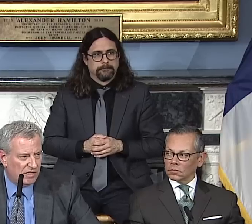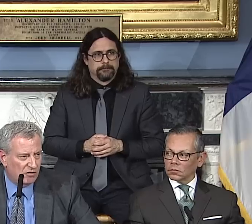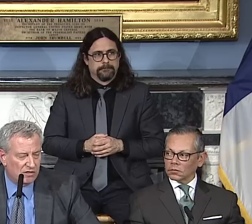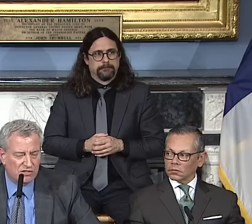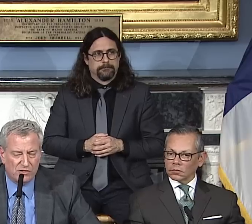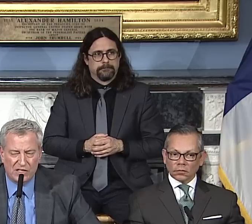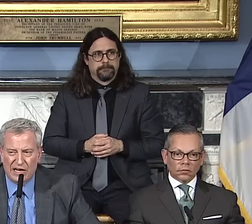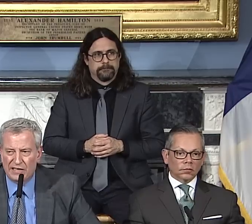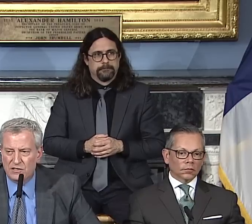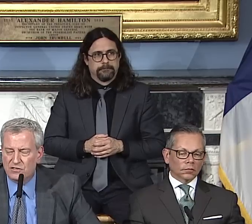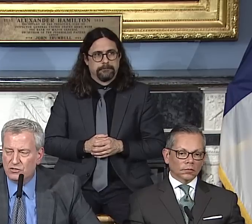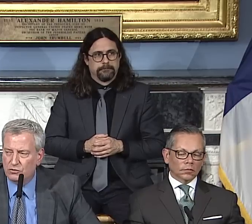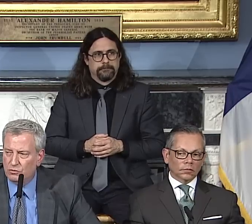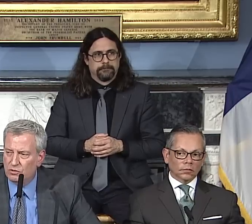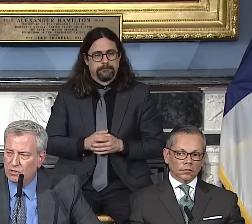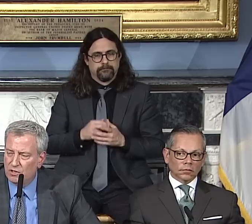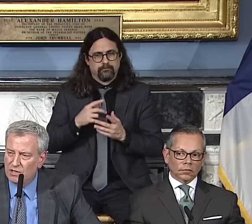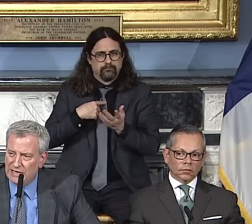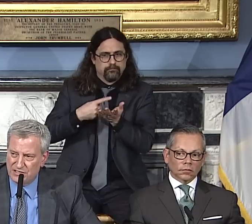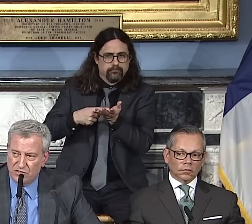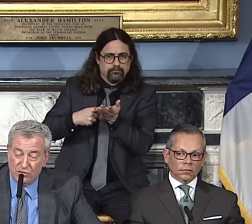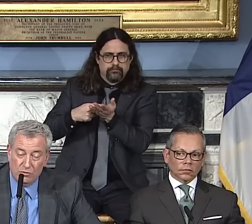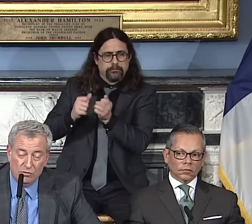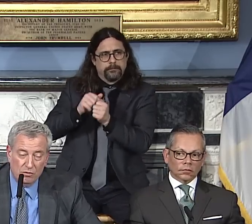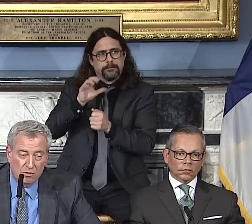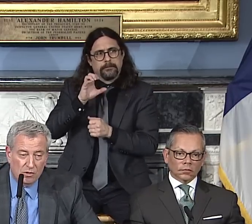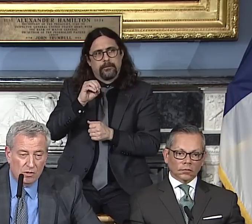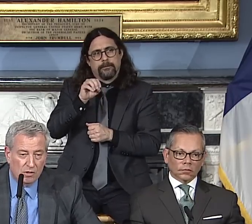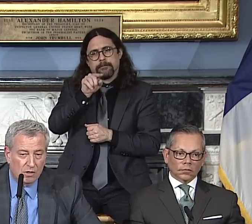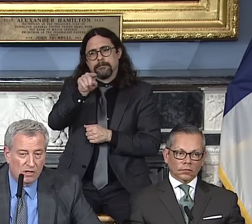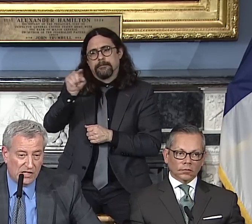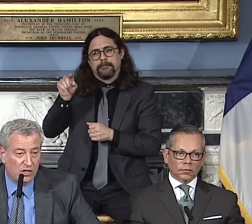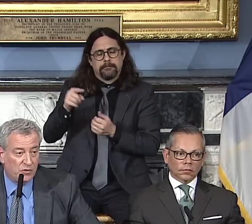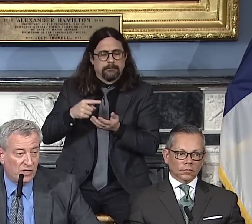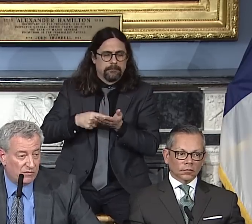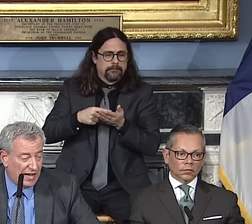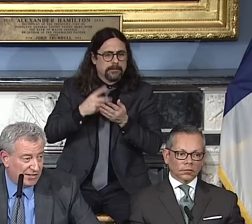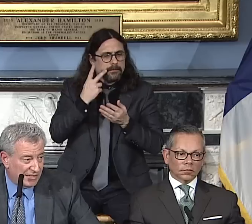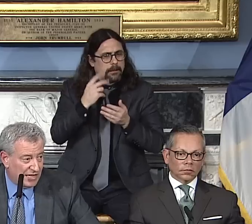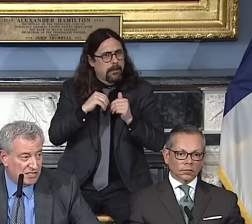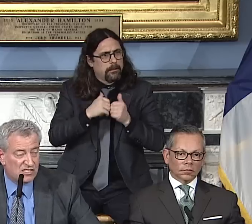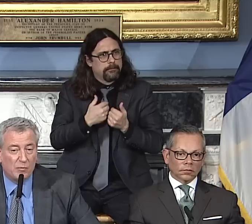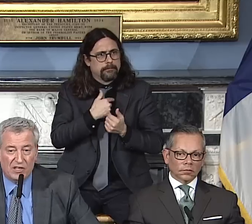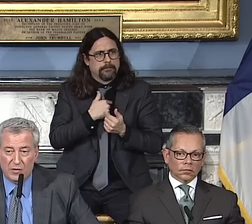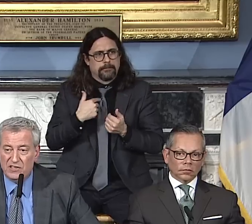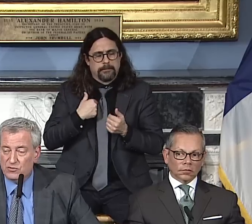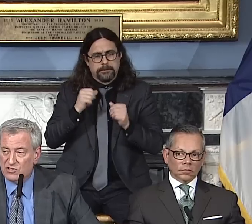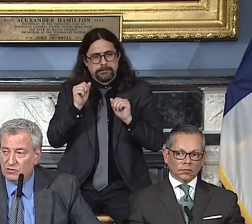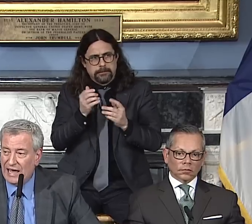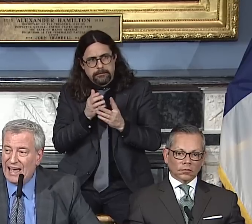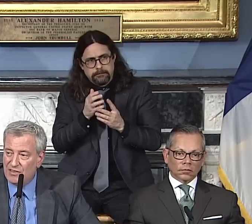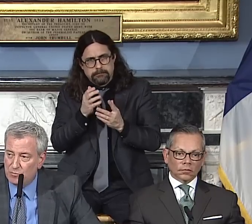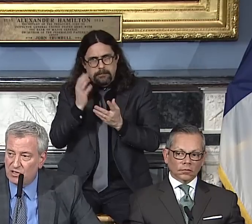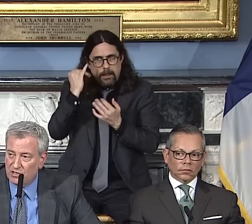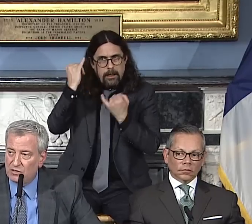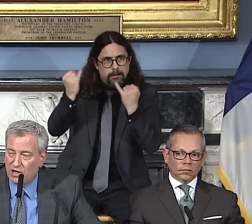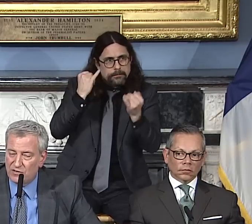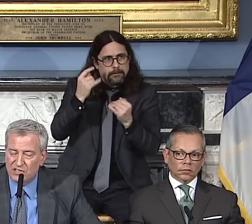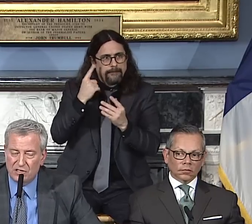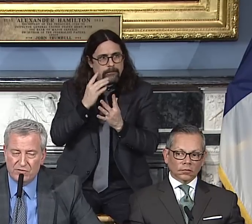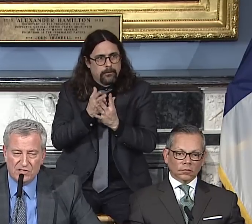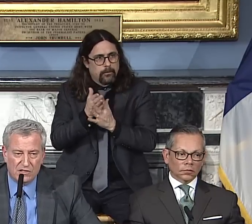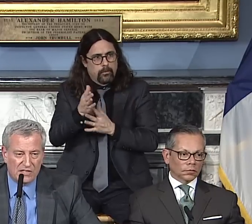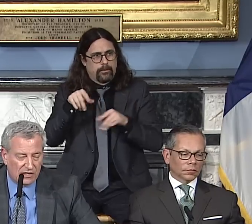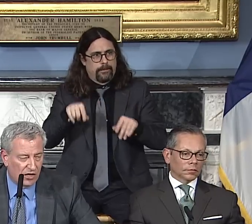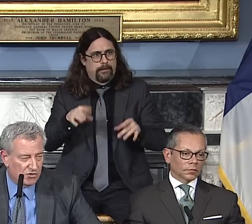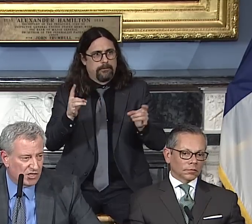of adherence to the guidance to institute telecommuting. In fact, in the case of some of the companies which had the ability,